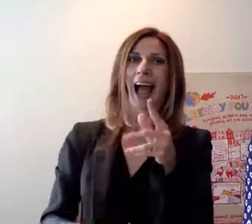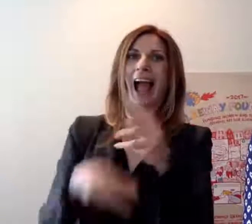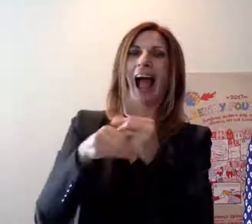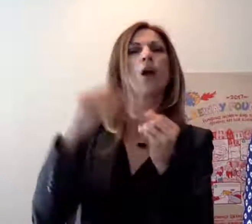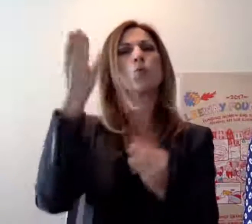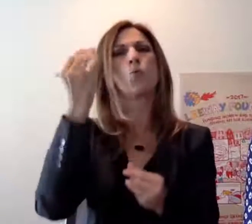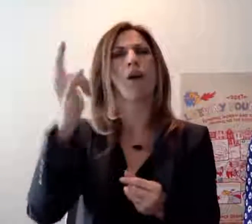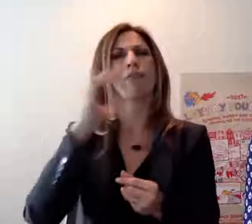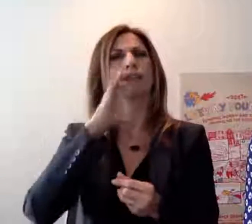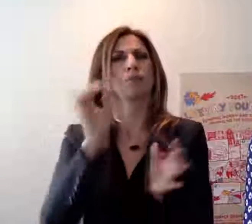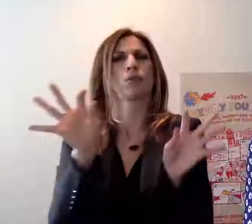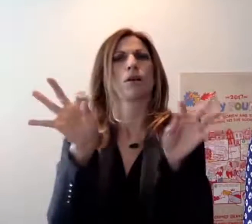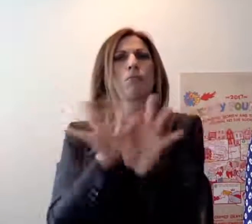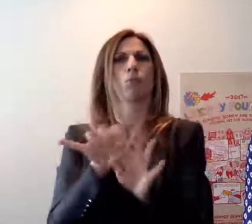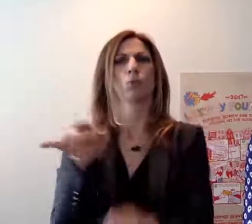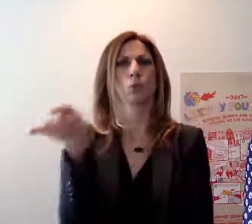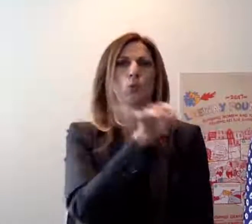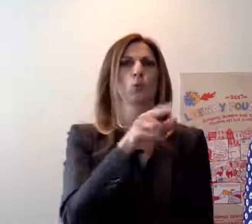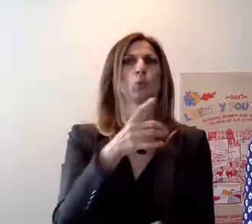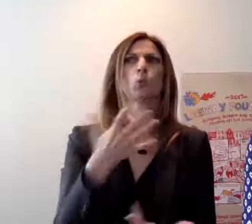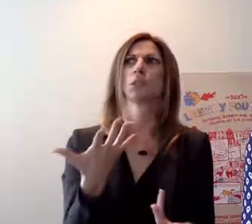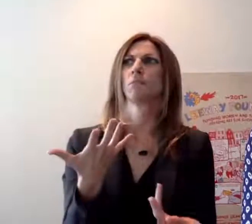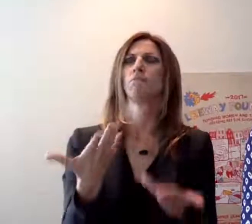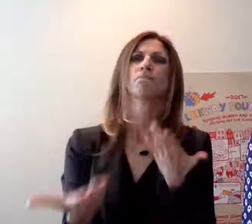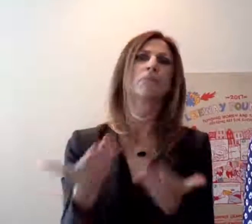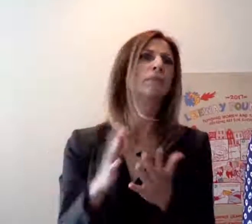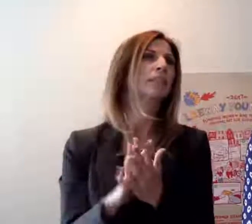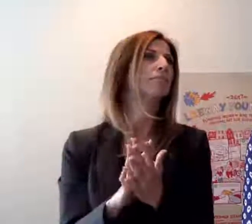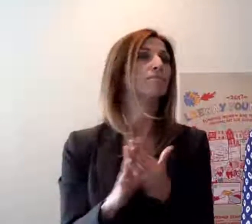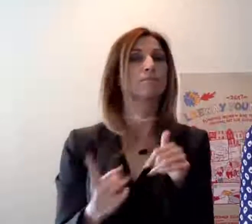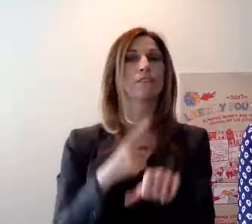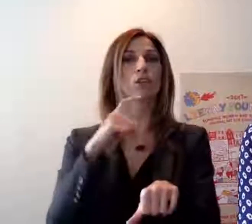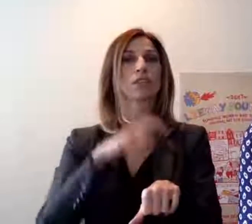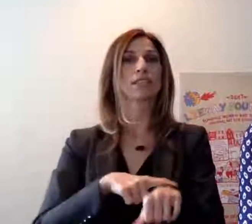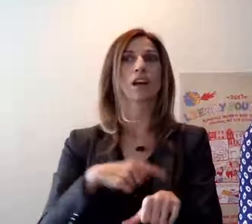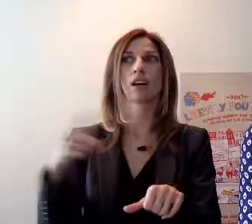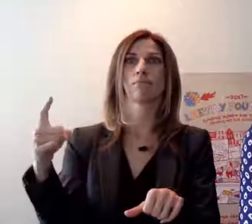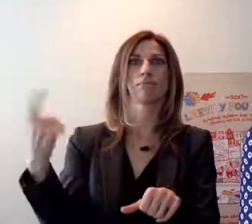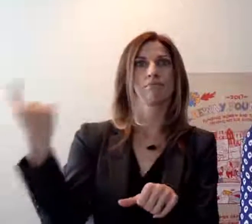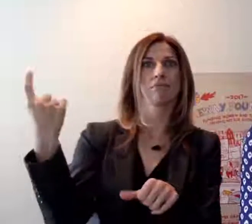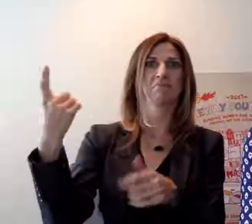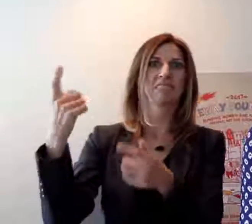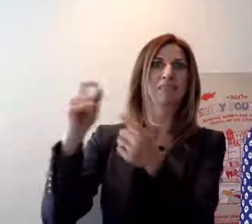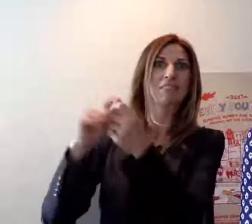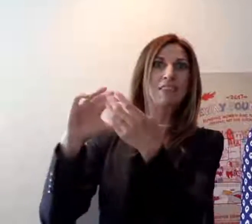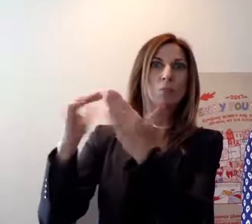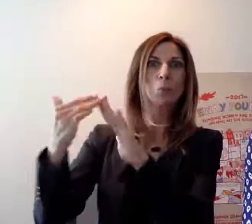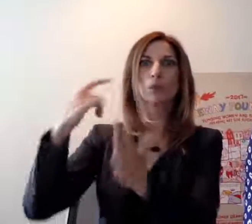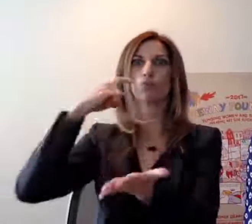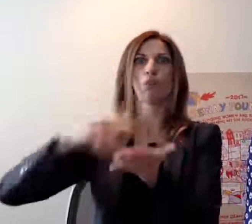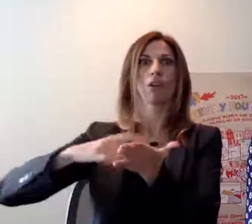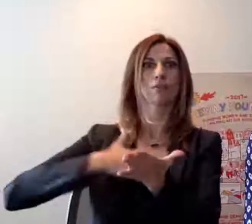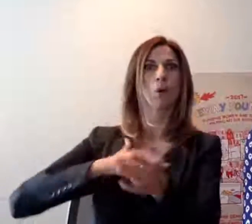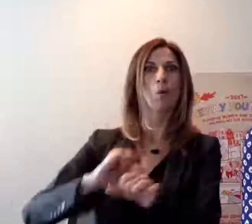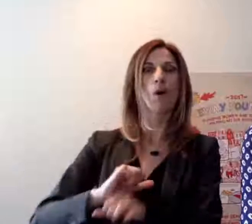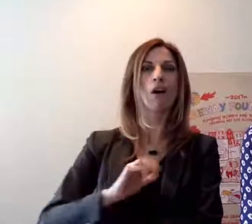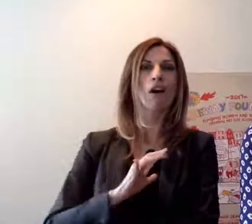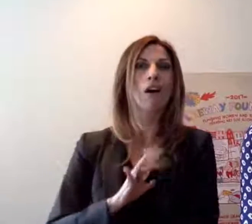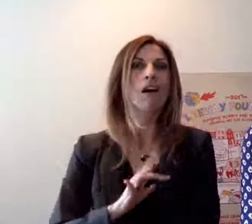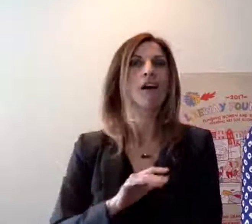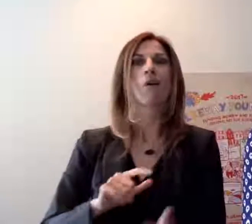important or significant to you. So, maybe in the first time that your work was recognized in a particular community, or it was the first time you got